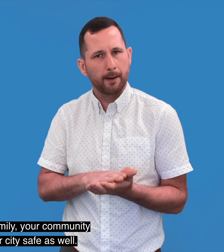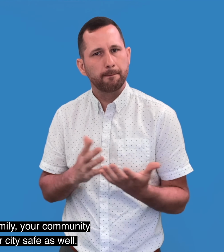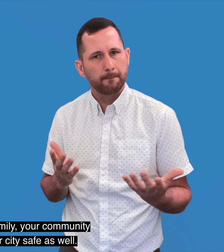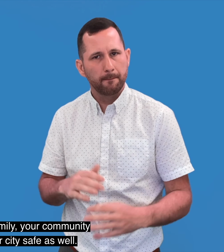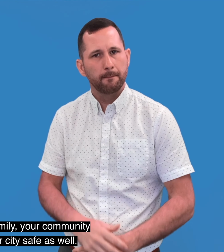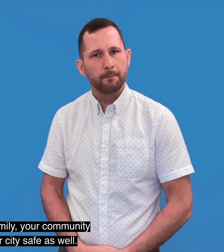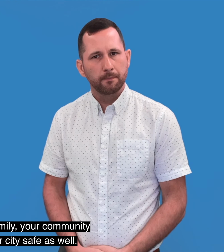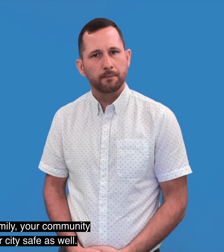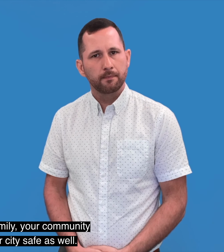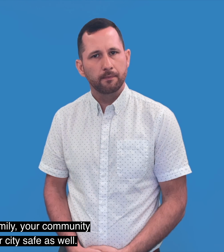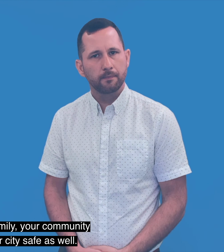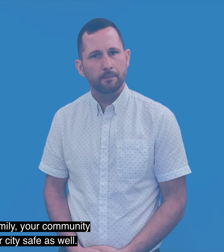and your city safe as well.